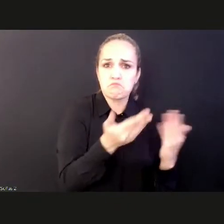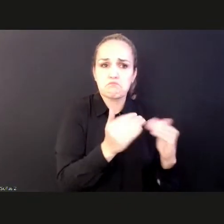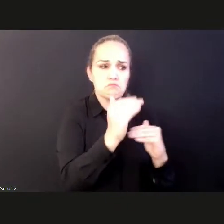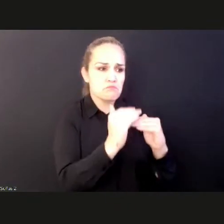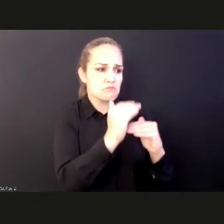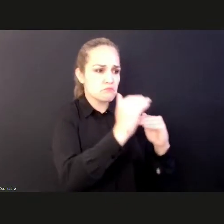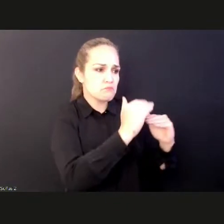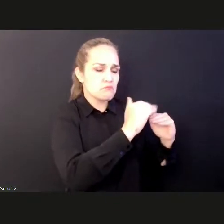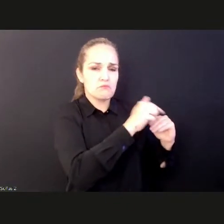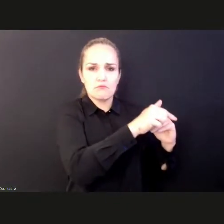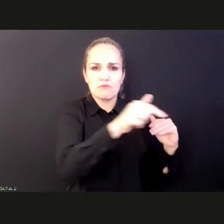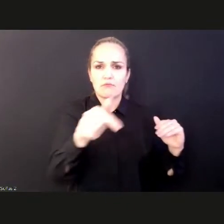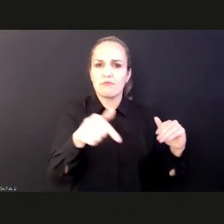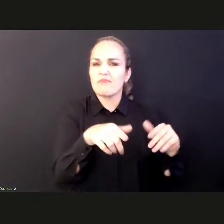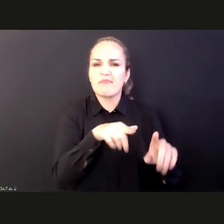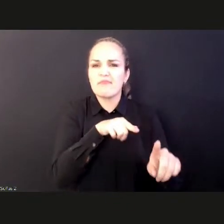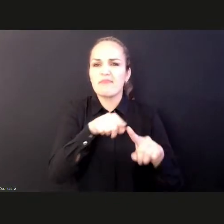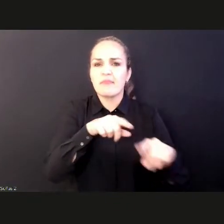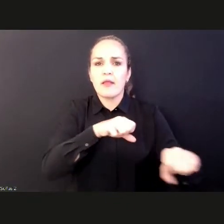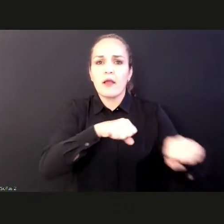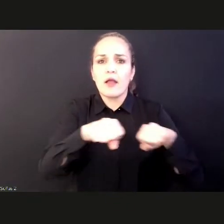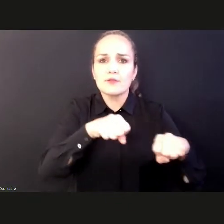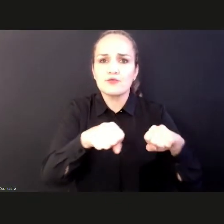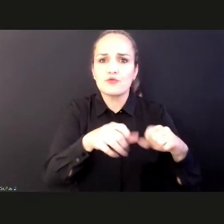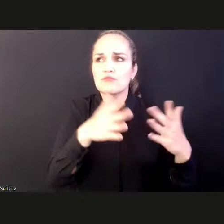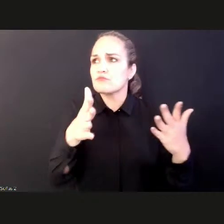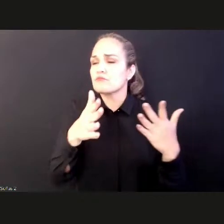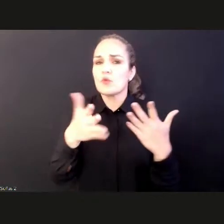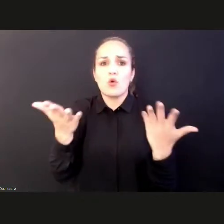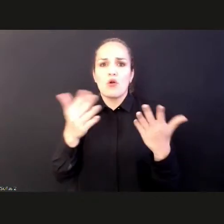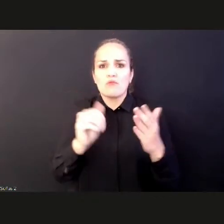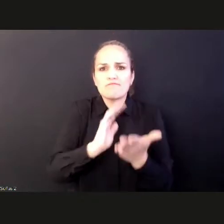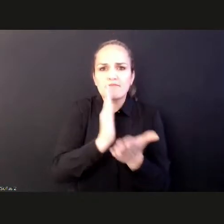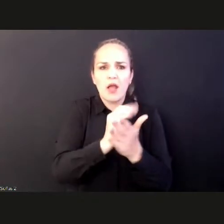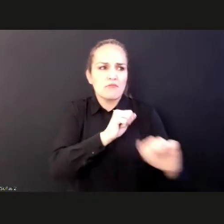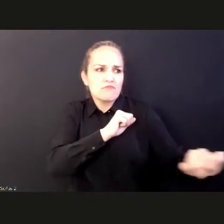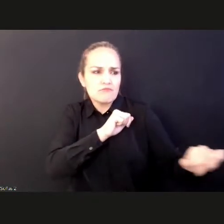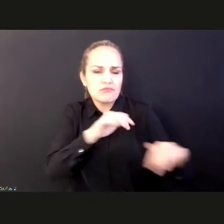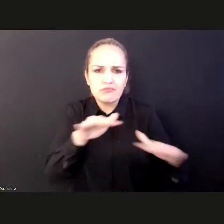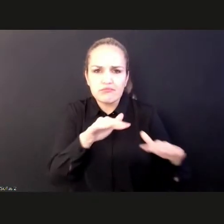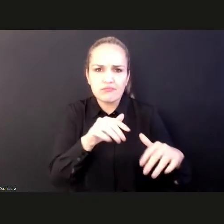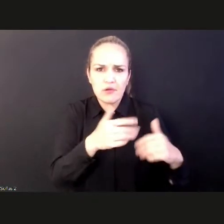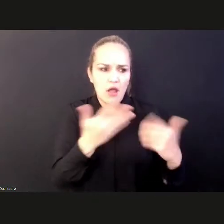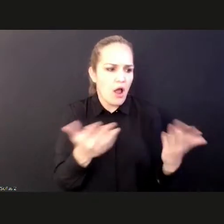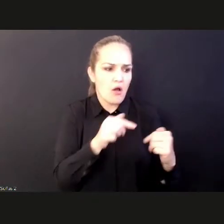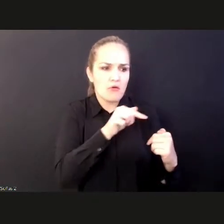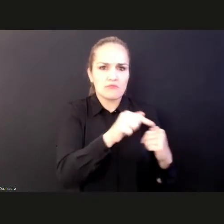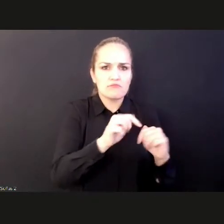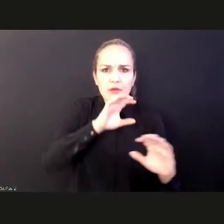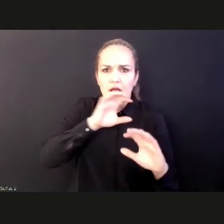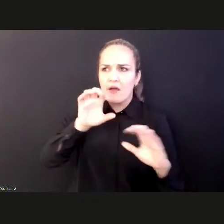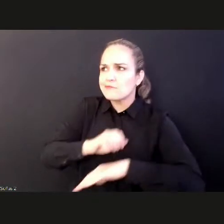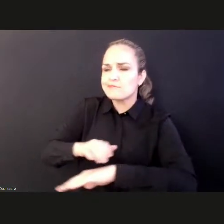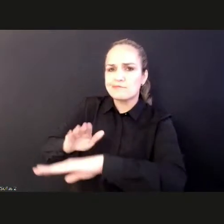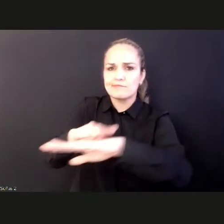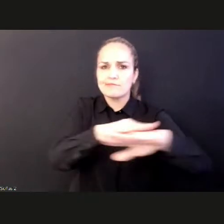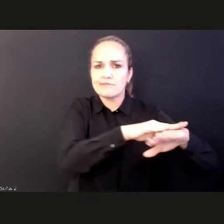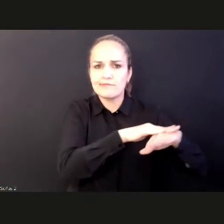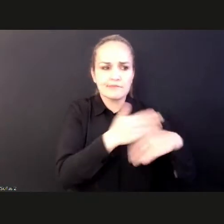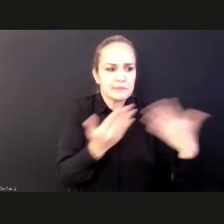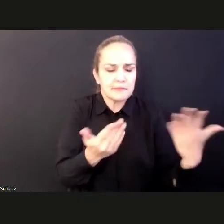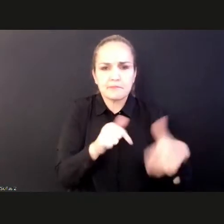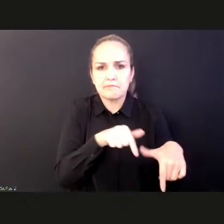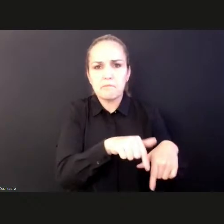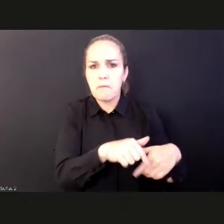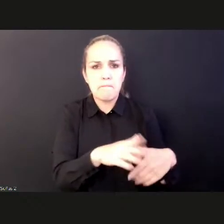think the most important is research, development, and innovation. We have countries like Belize, Dominican Republic, Costa Rica that have a